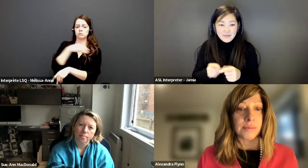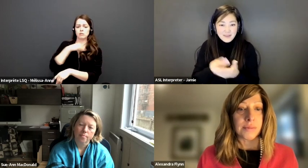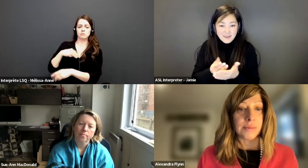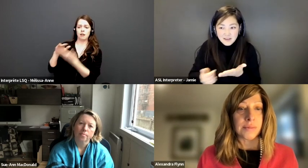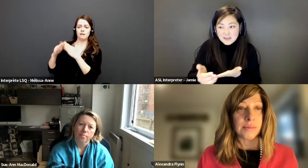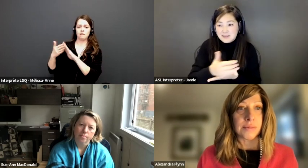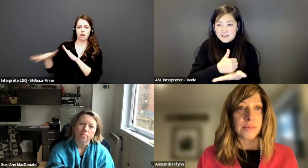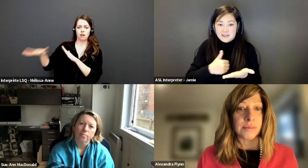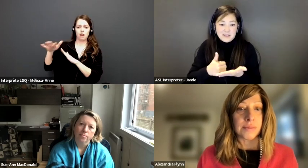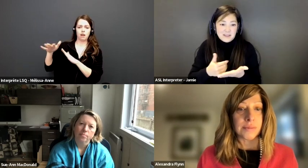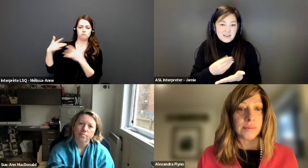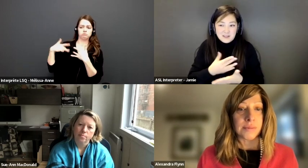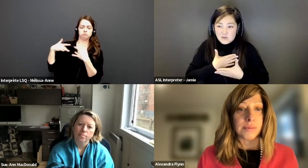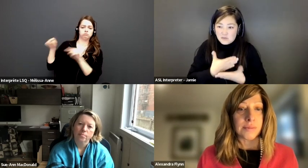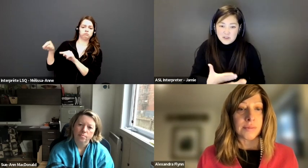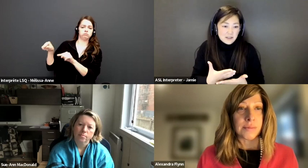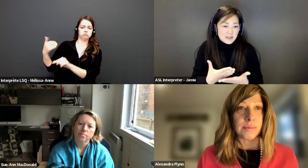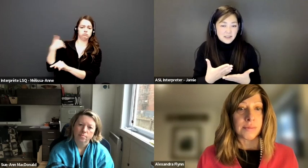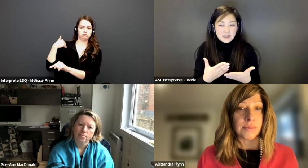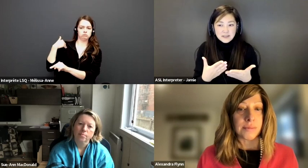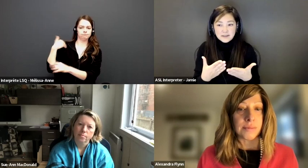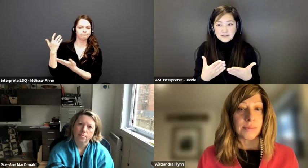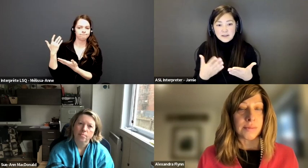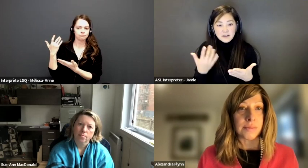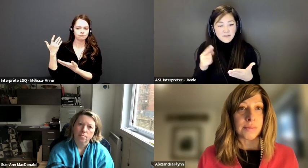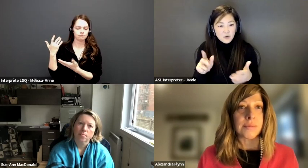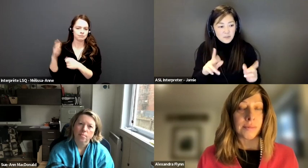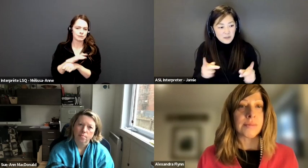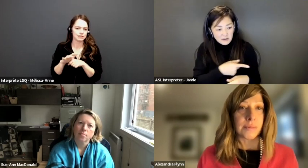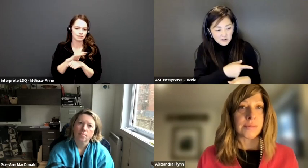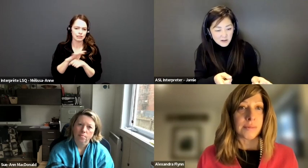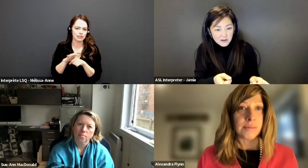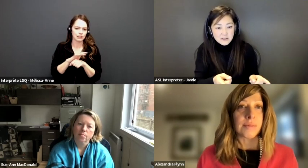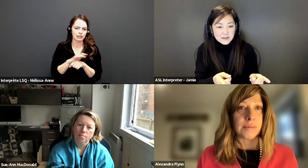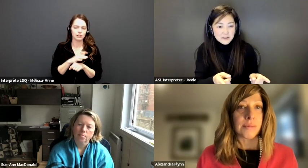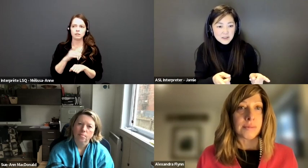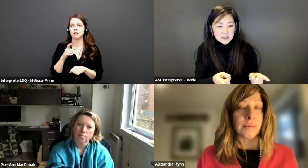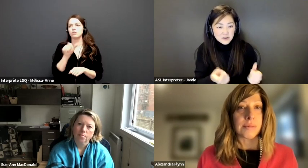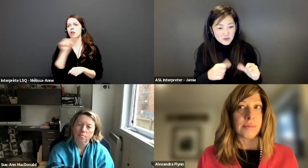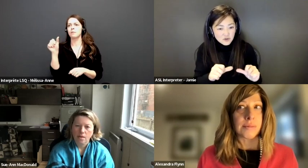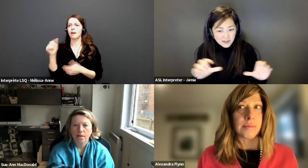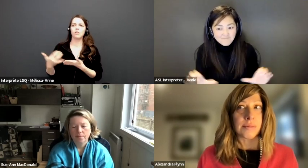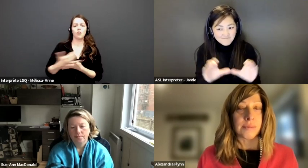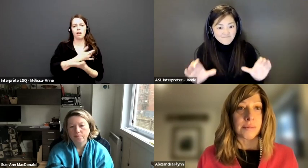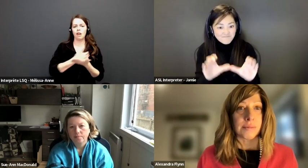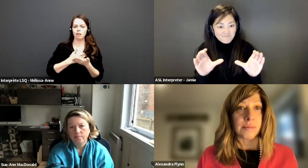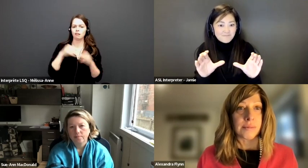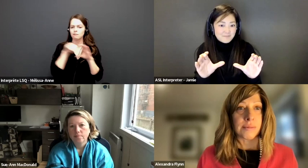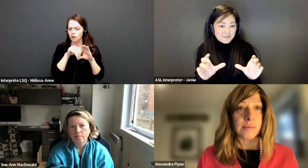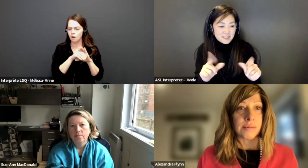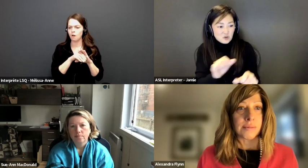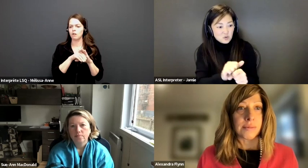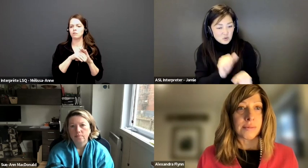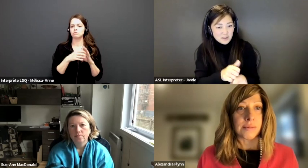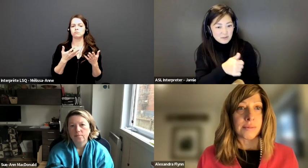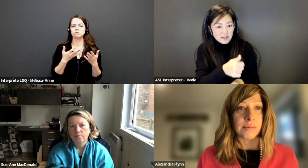the willingness of people in incredibly vulnerable positions to bring actions in our courts. We actually need other